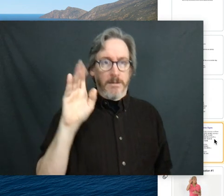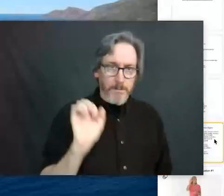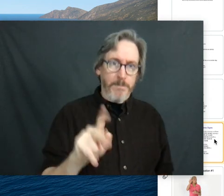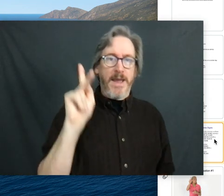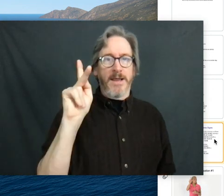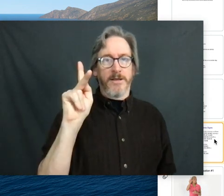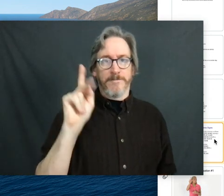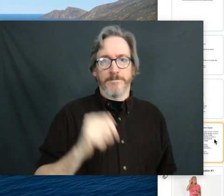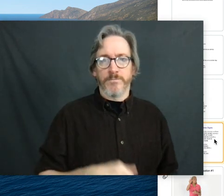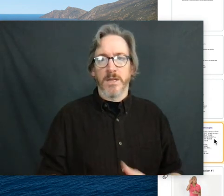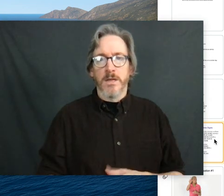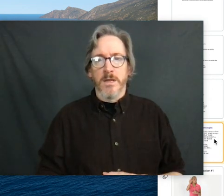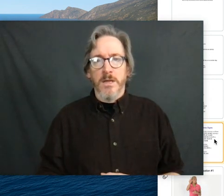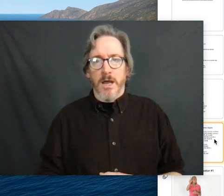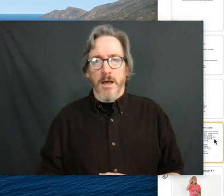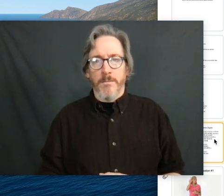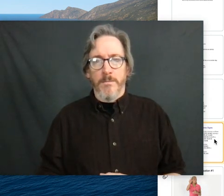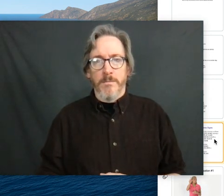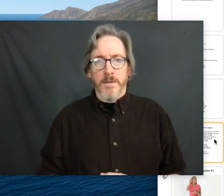Bank.